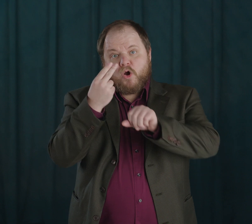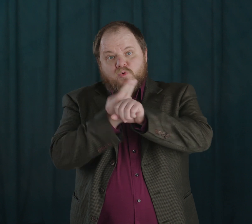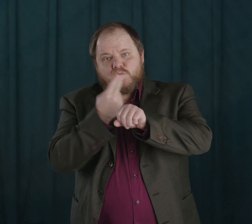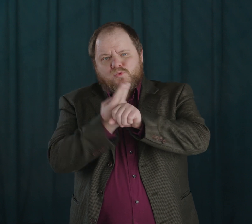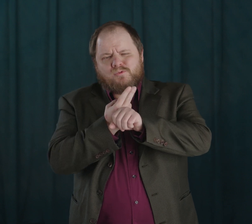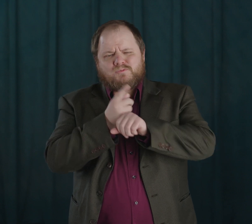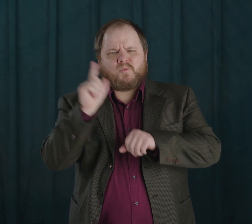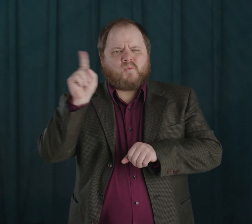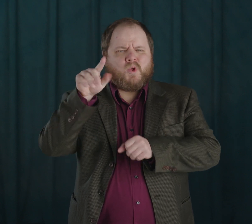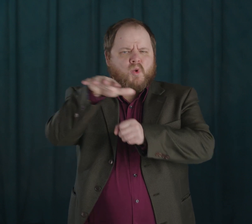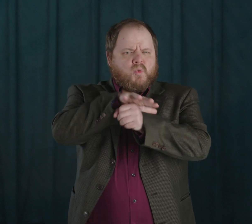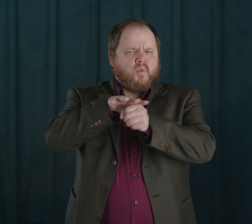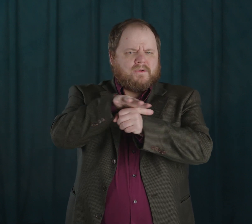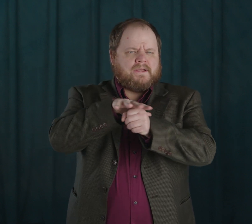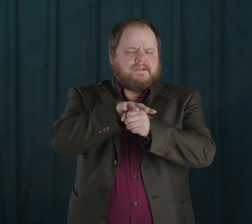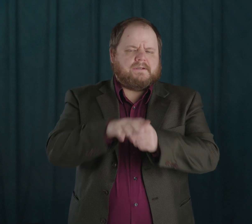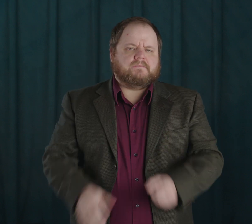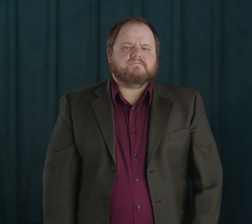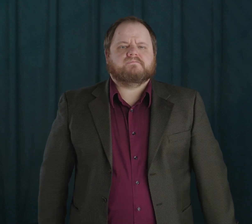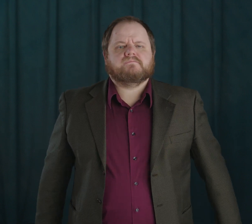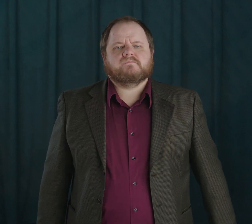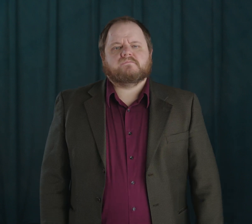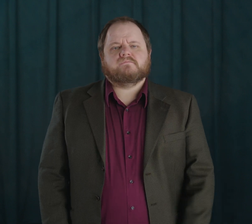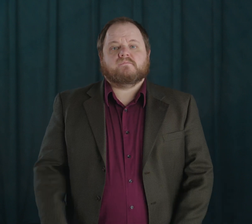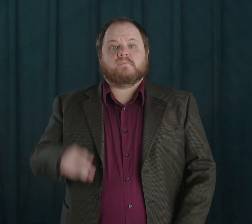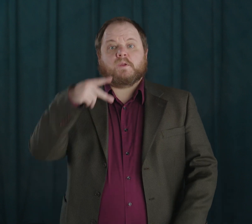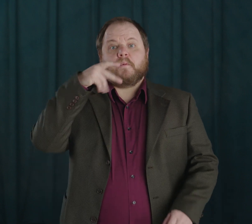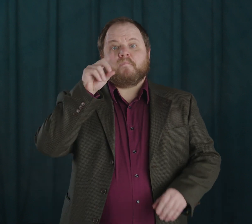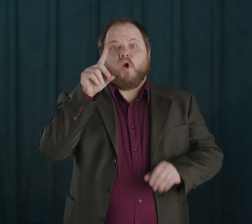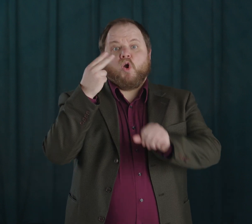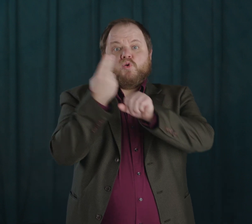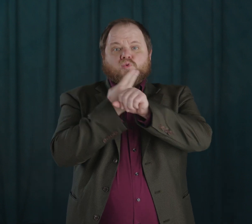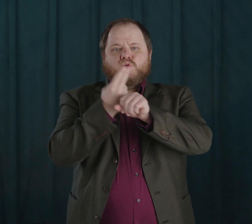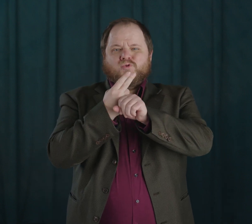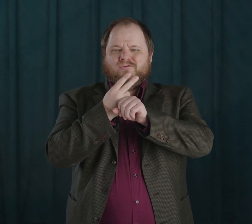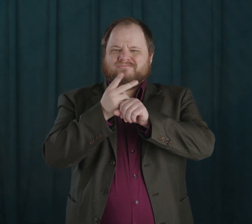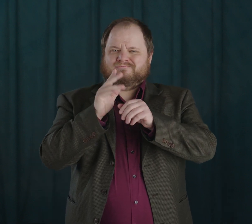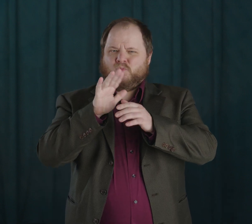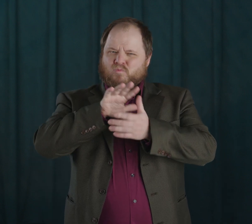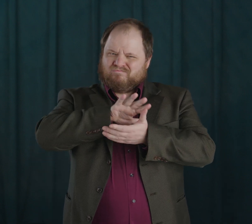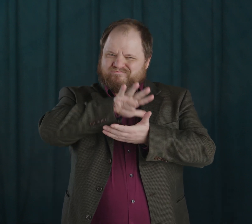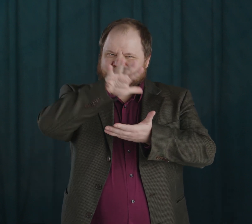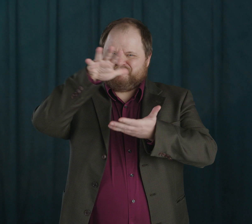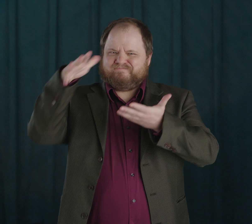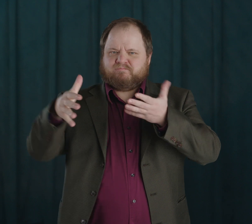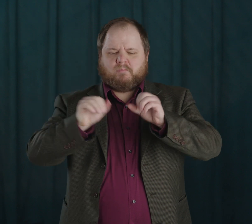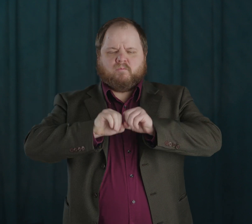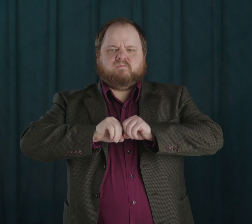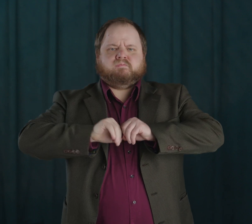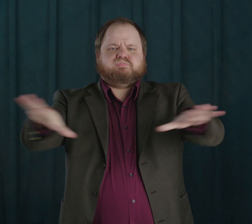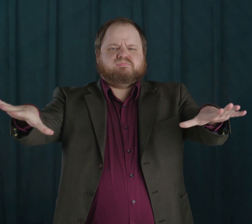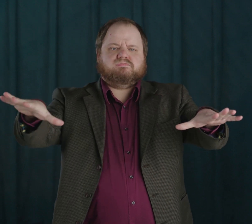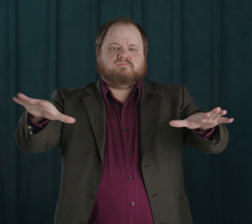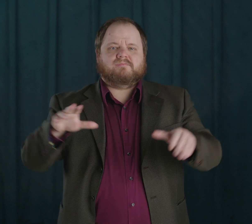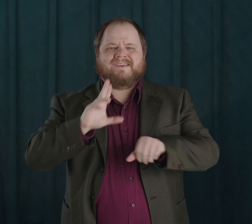When is a pod used? Where is it located? A pod would be used during a large disease outbreak, a